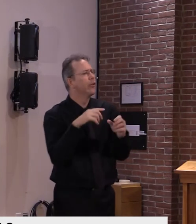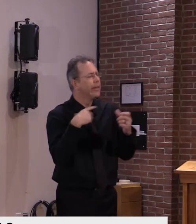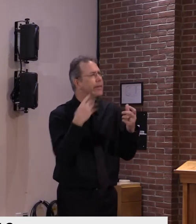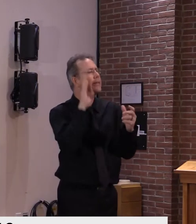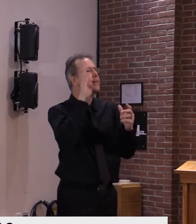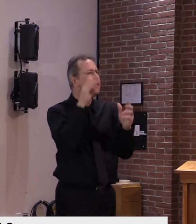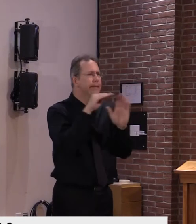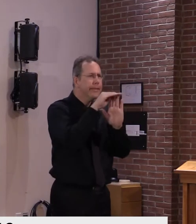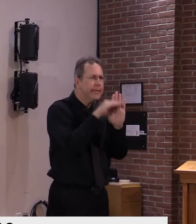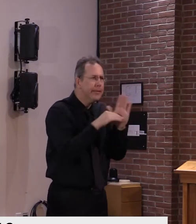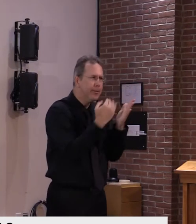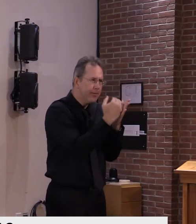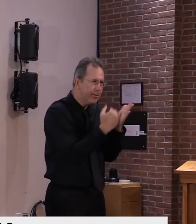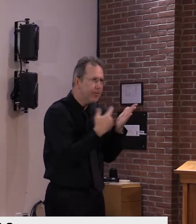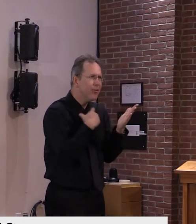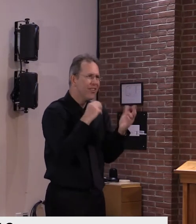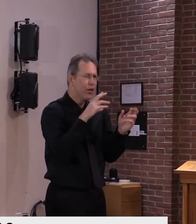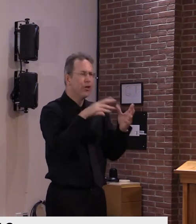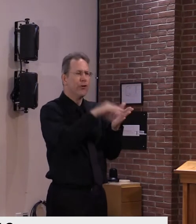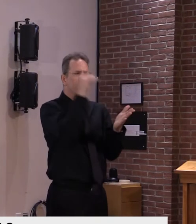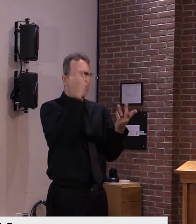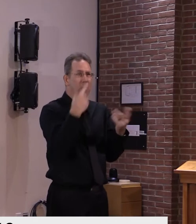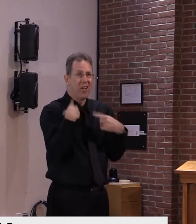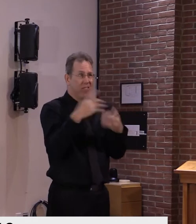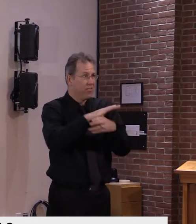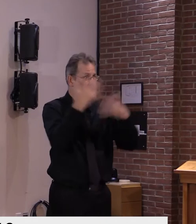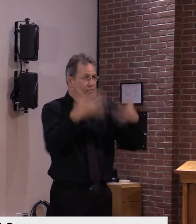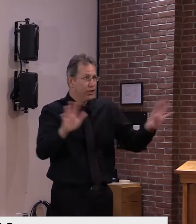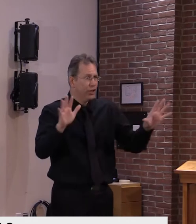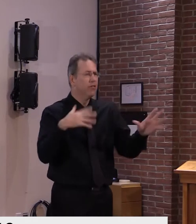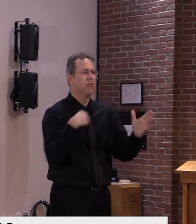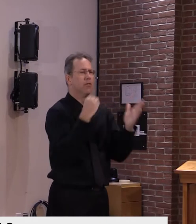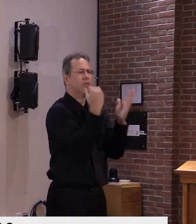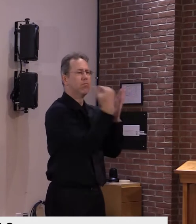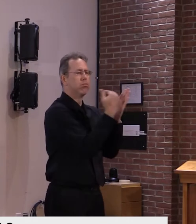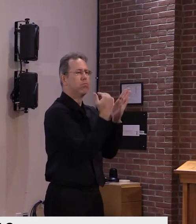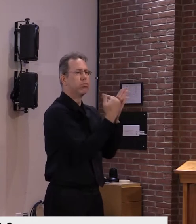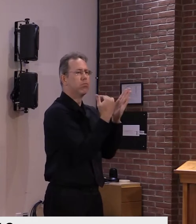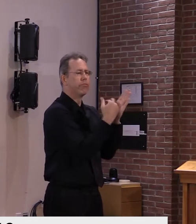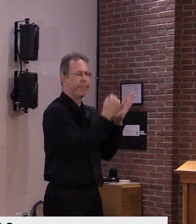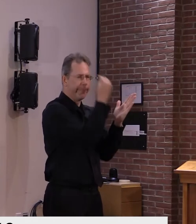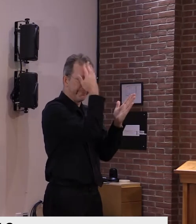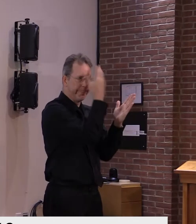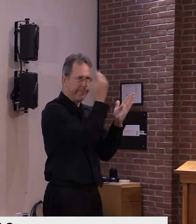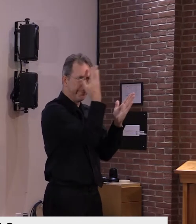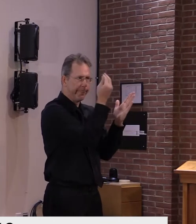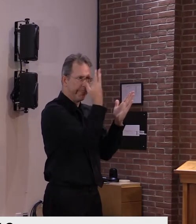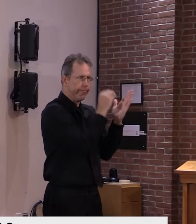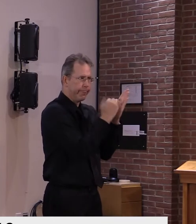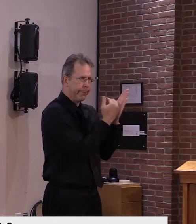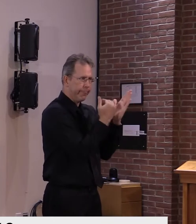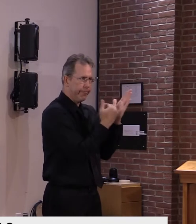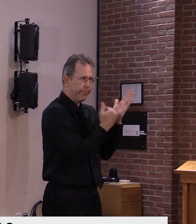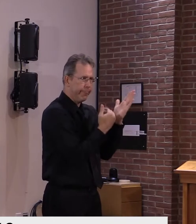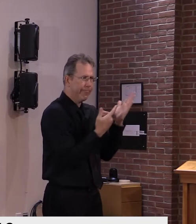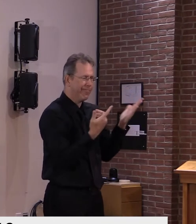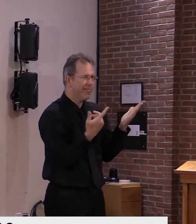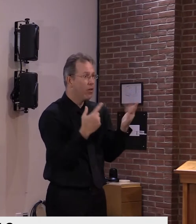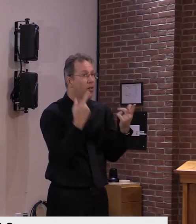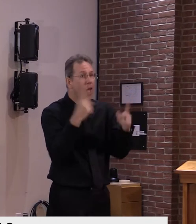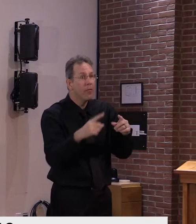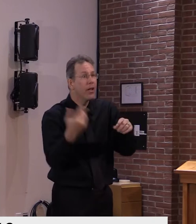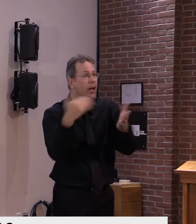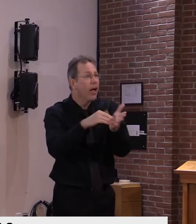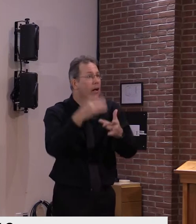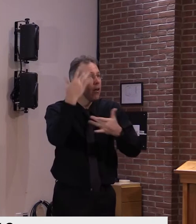learned, because other pandemics or potential pandemics didn't really impact anybody in the